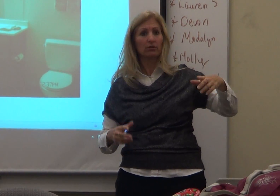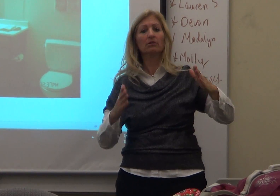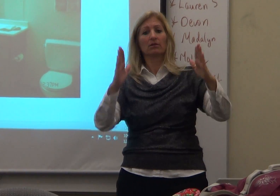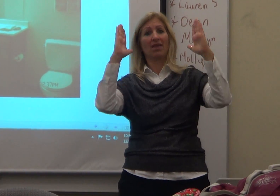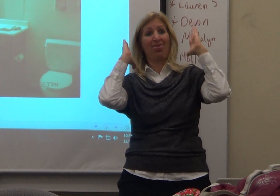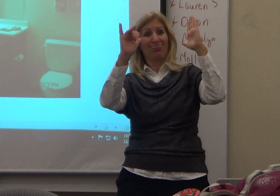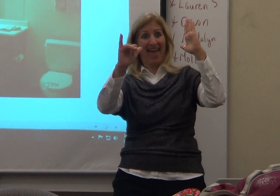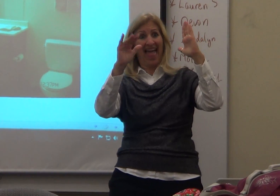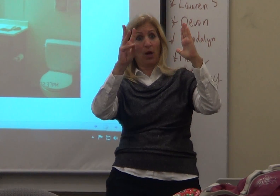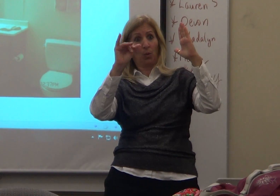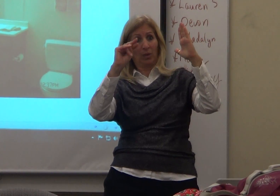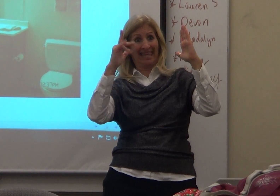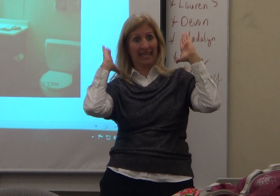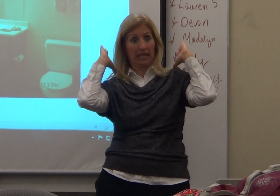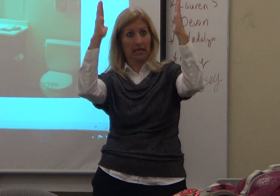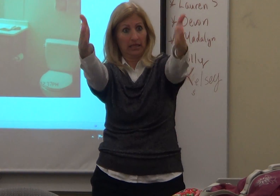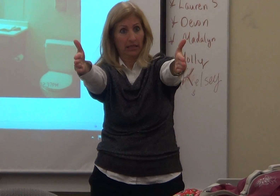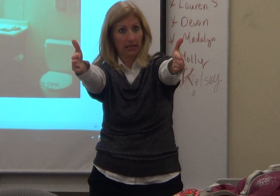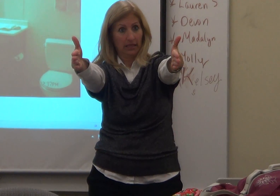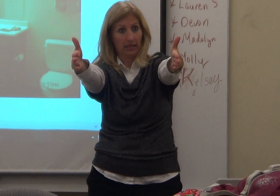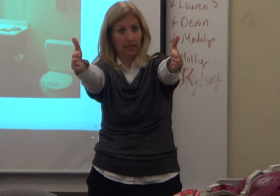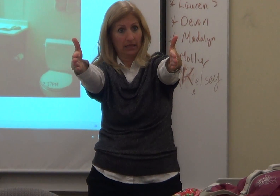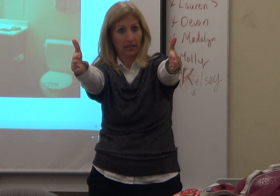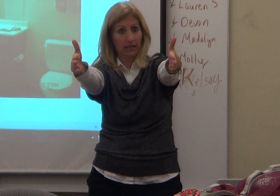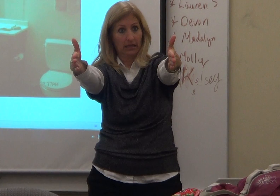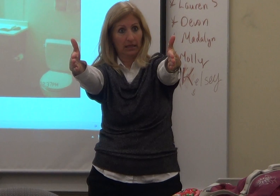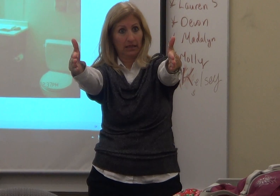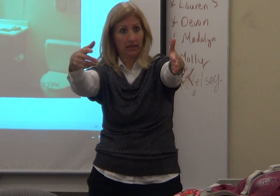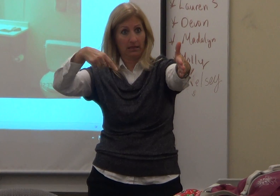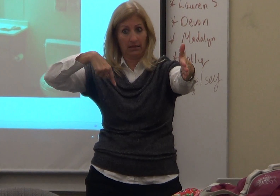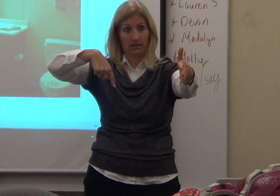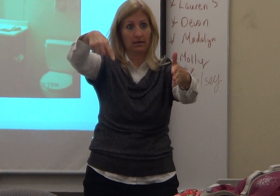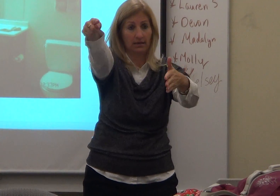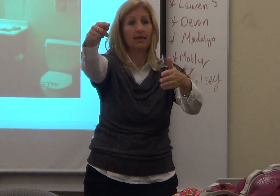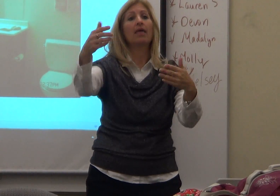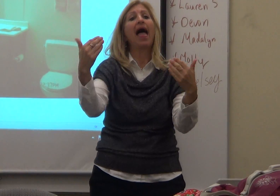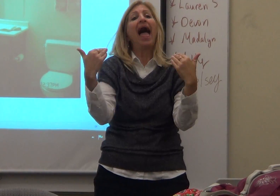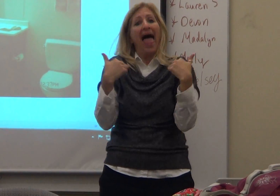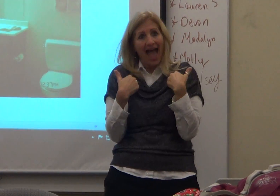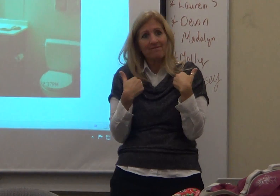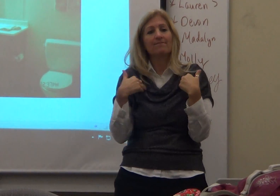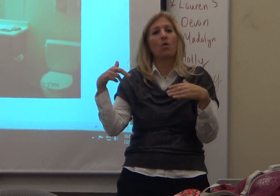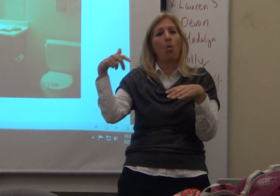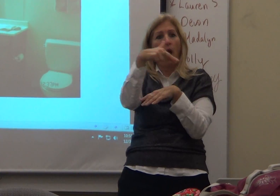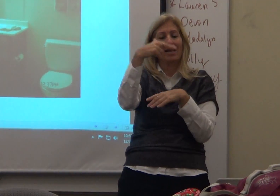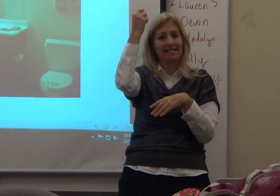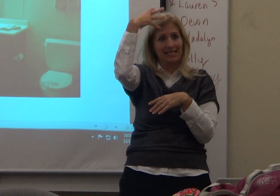I'm just trying to give you a visual of if my office is here and you go down that hallway, that wing,